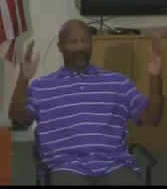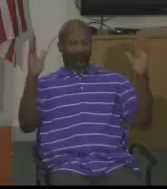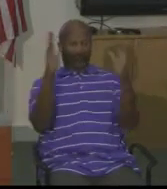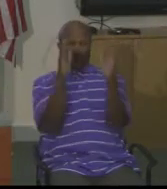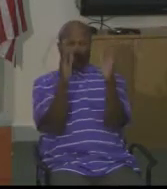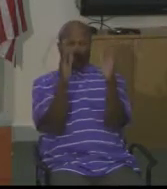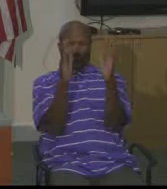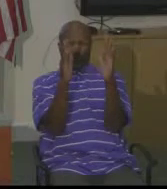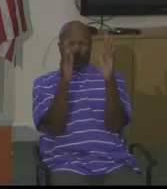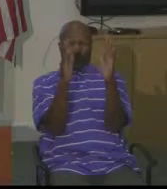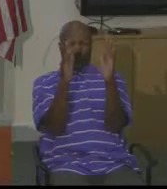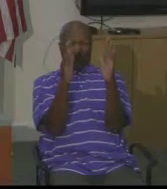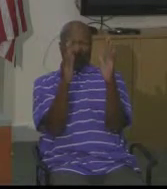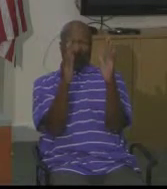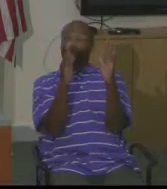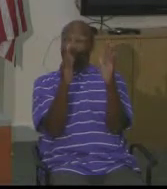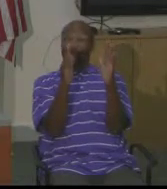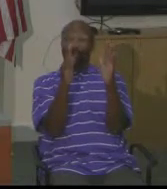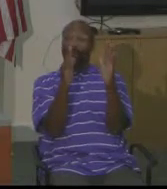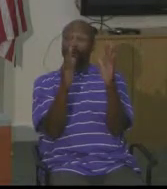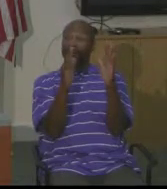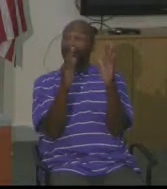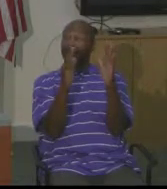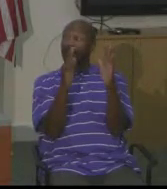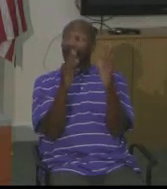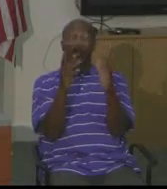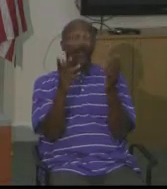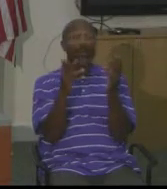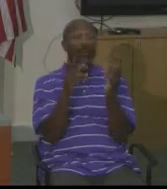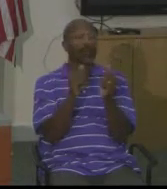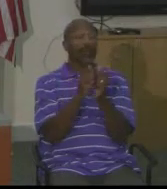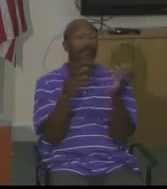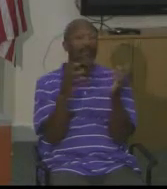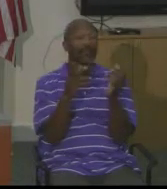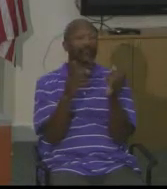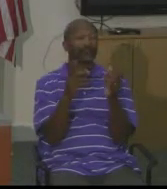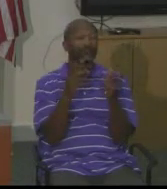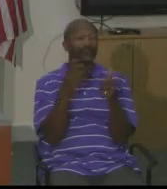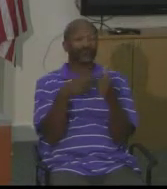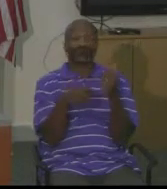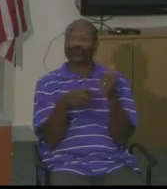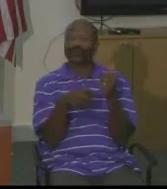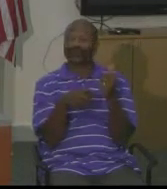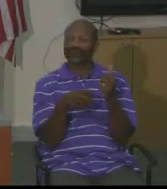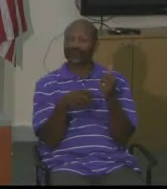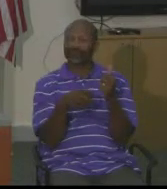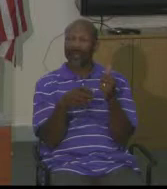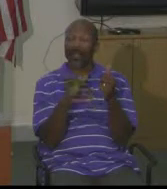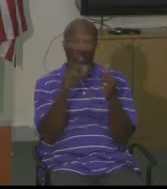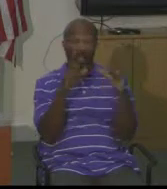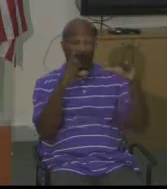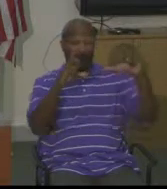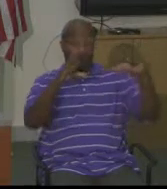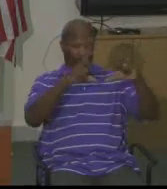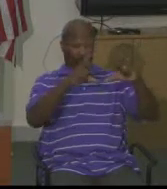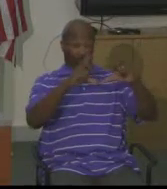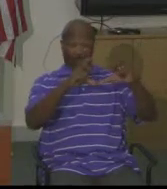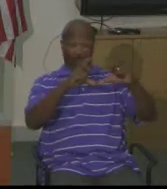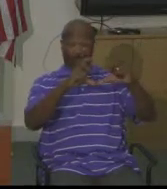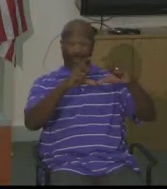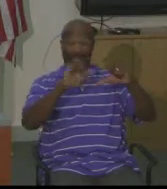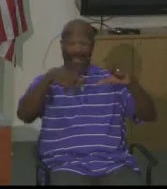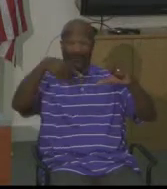you can make without getting to really difficult. Most of the time, that very small form factor that they